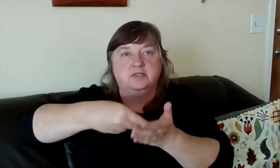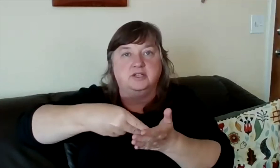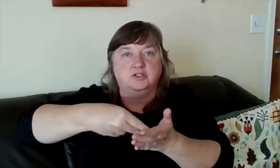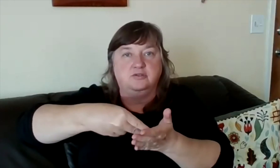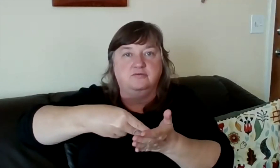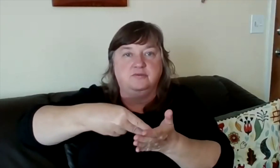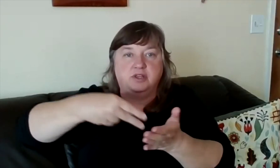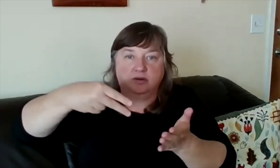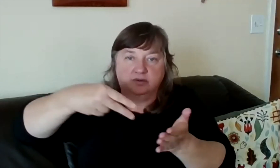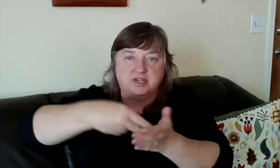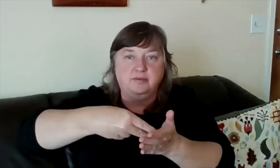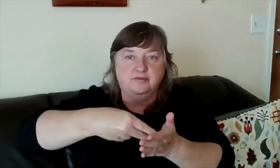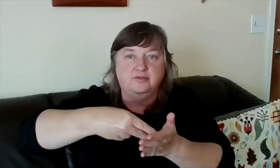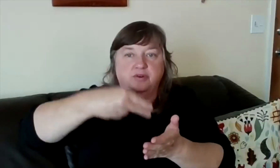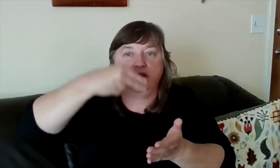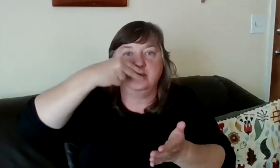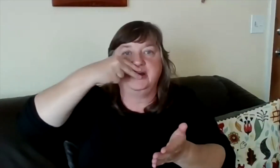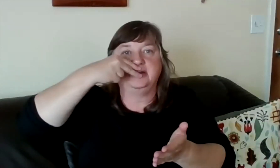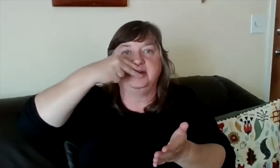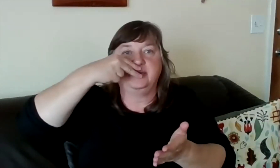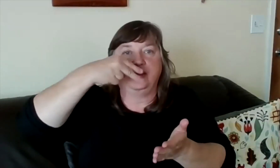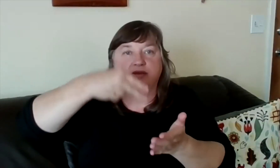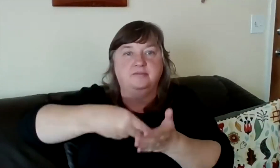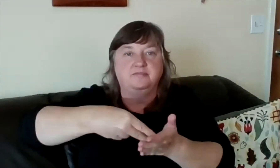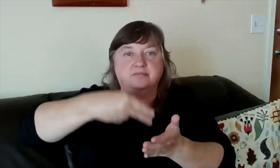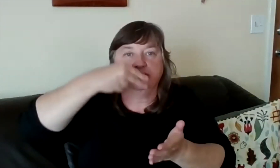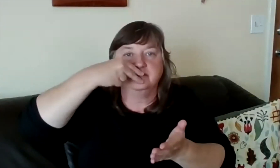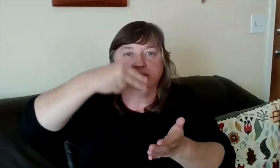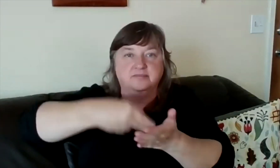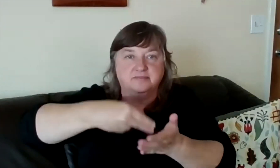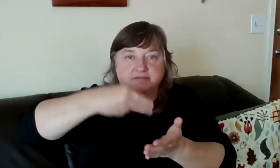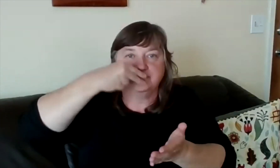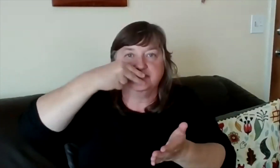touch your, stab your food and bring it to your mouth.